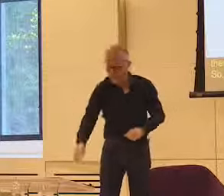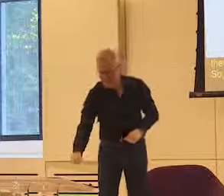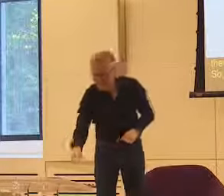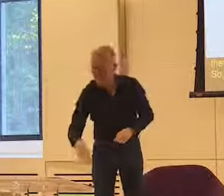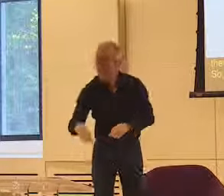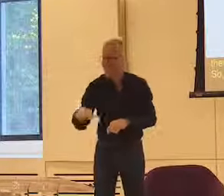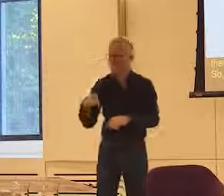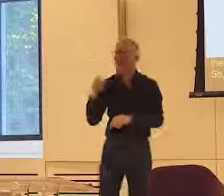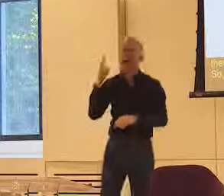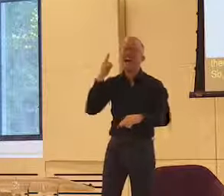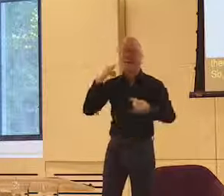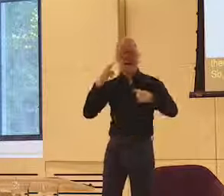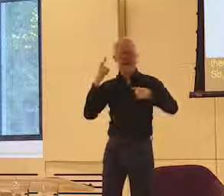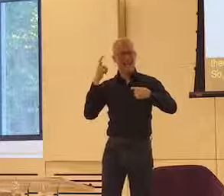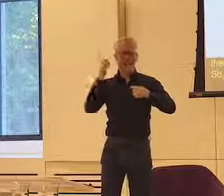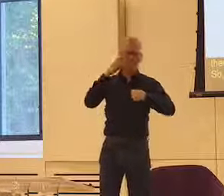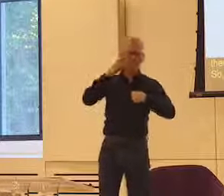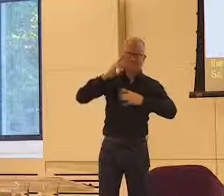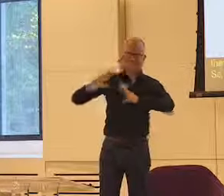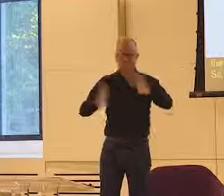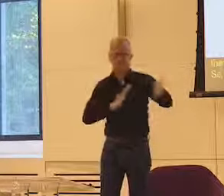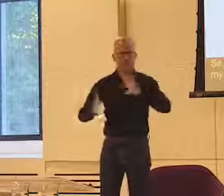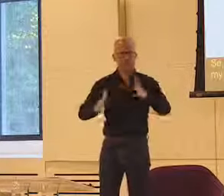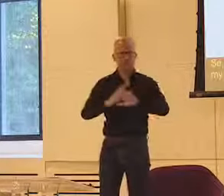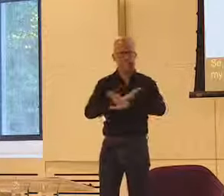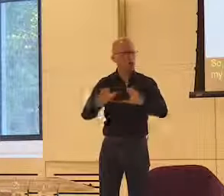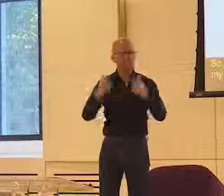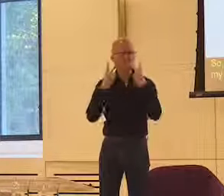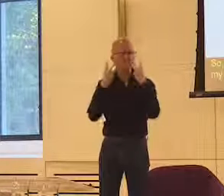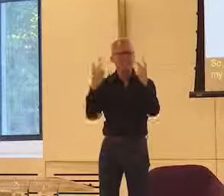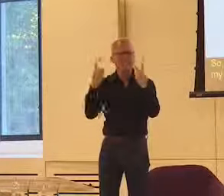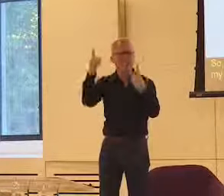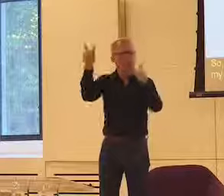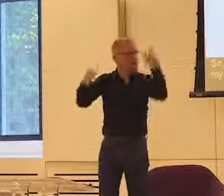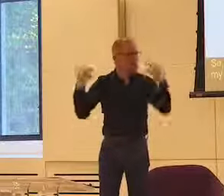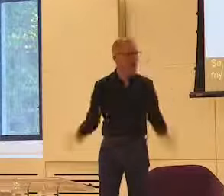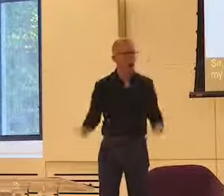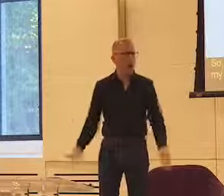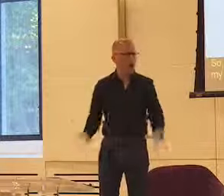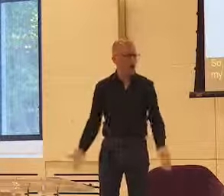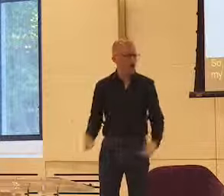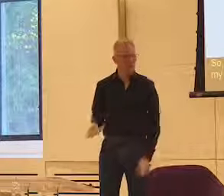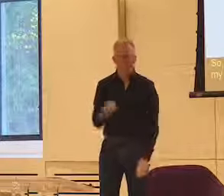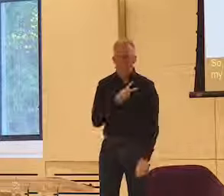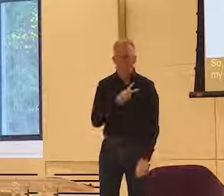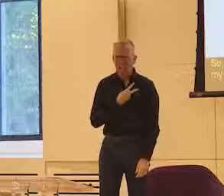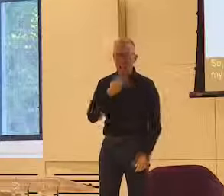big question is, as a deaf BSO user,